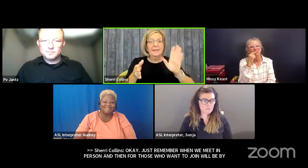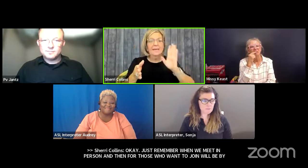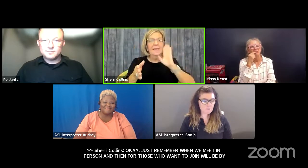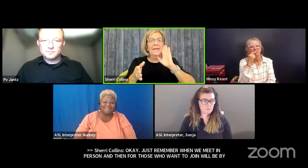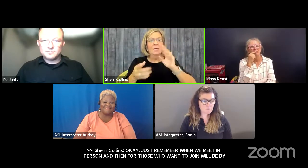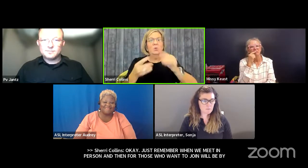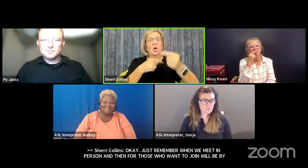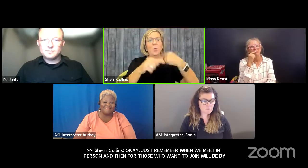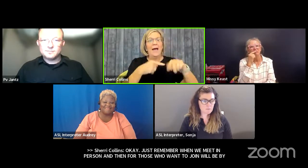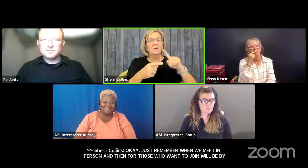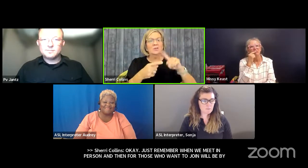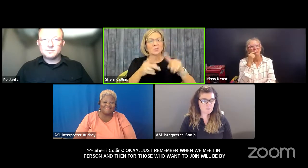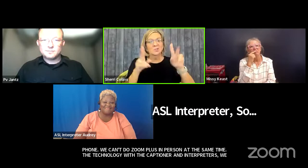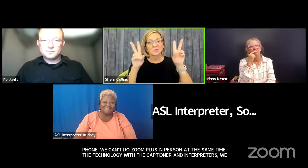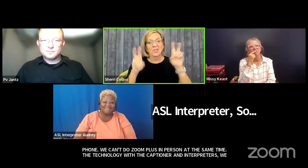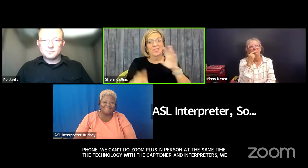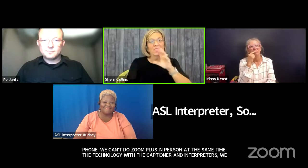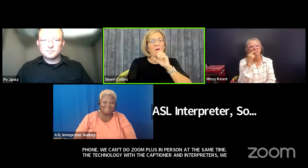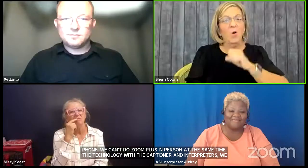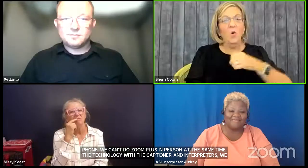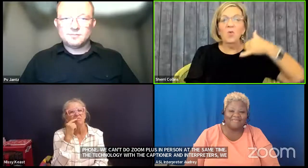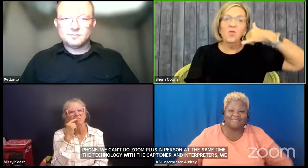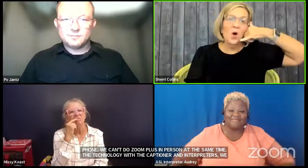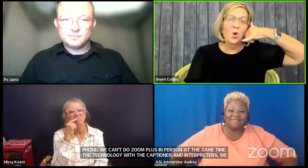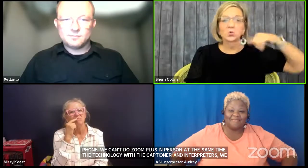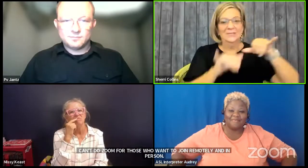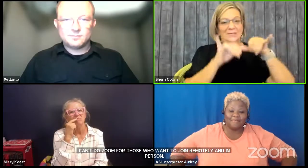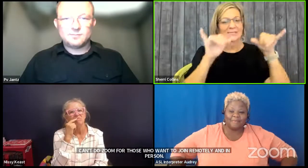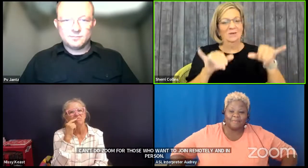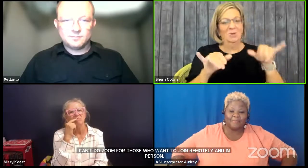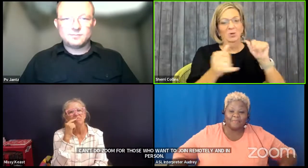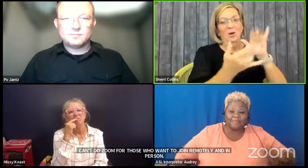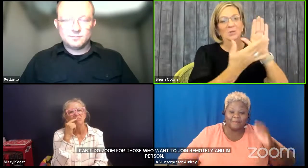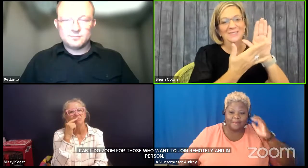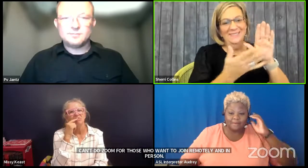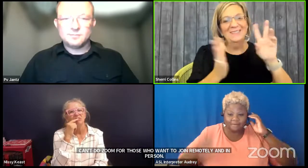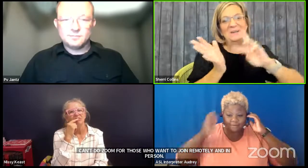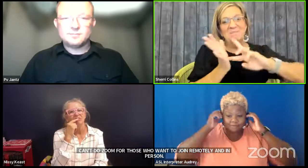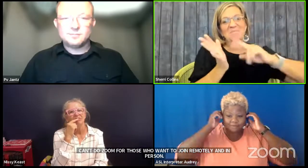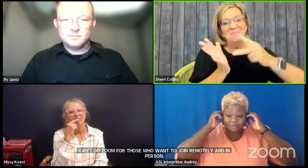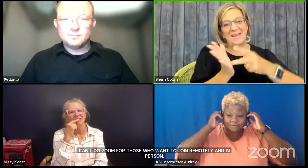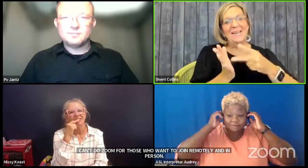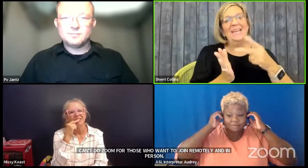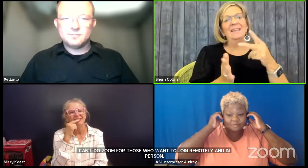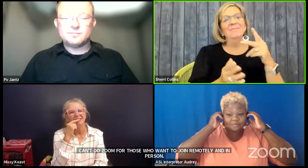person, it would go back to the old phone system approach.